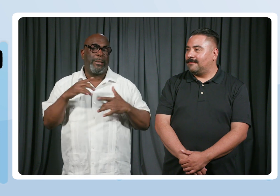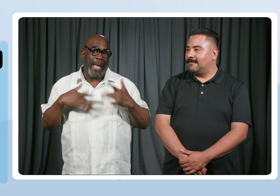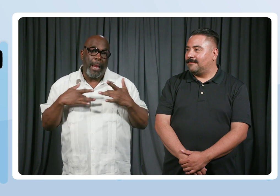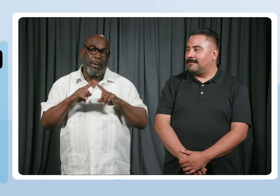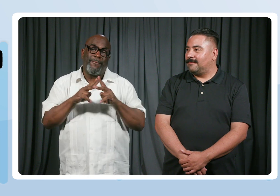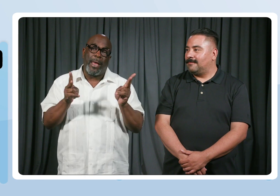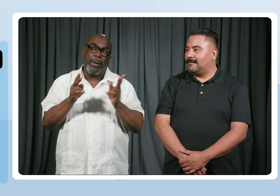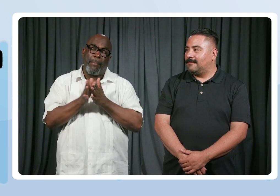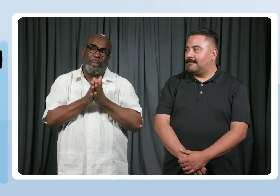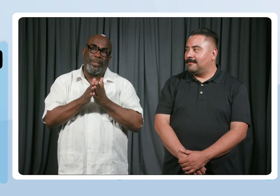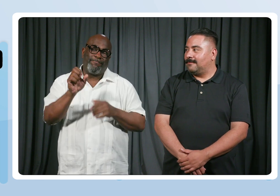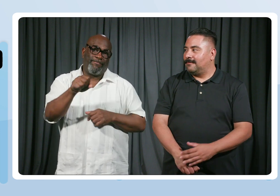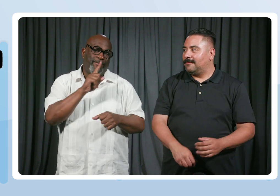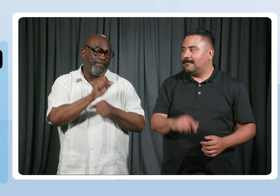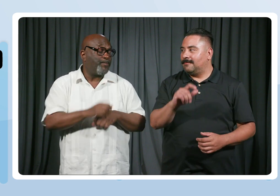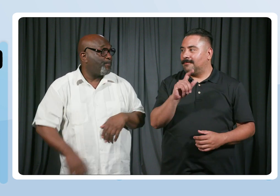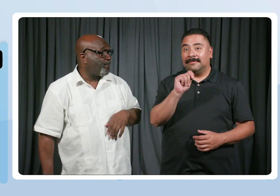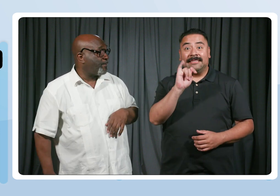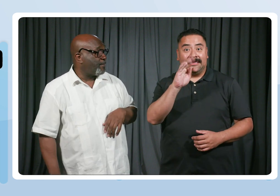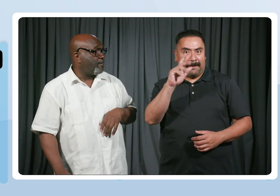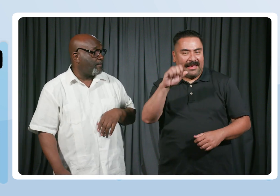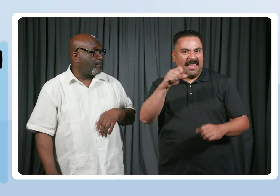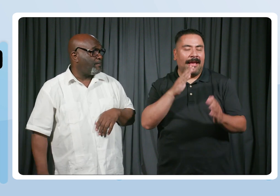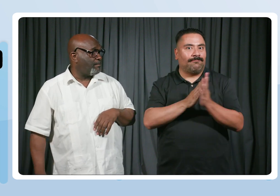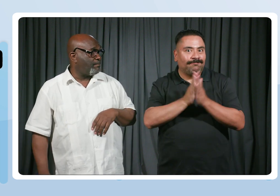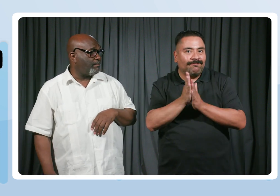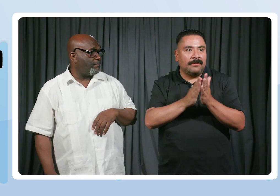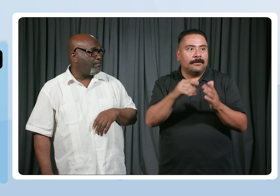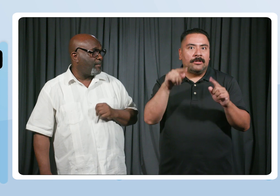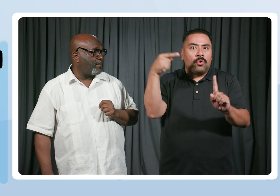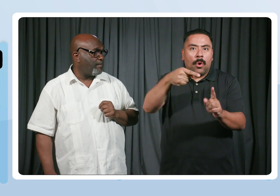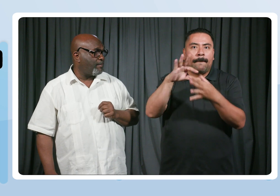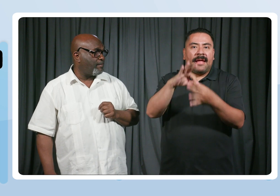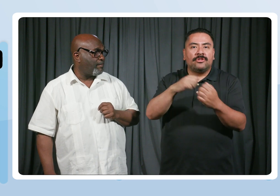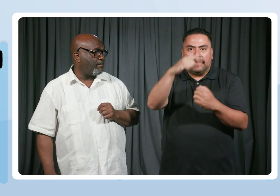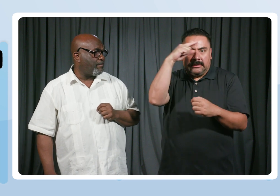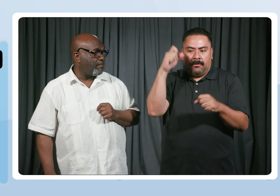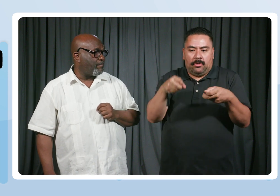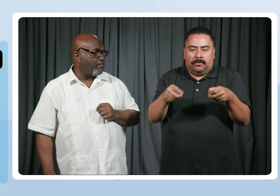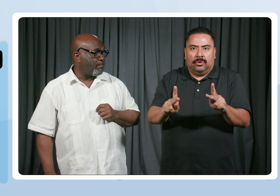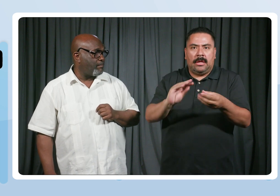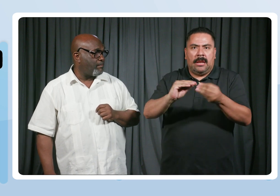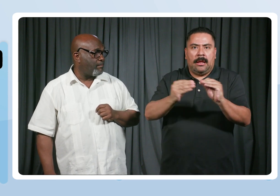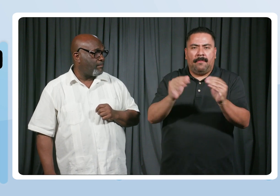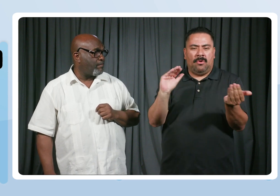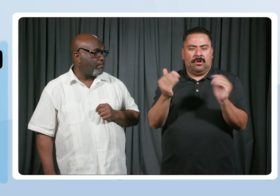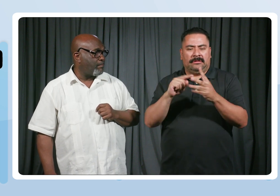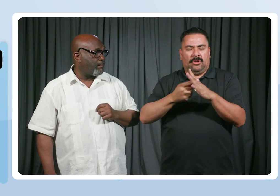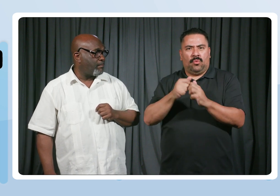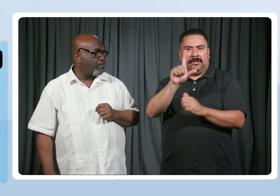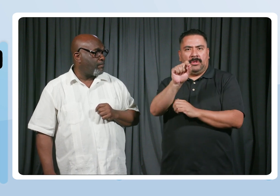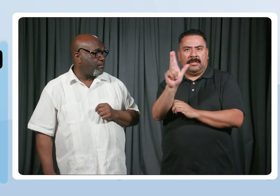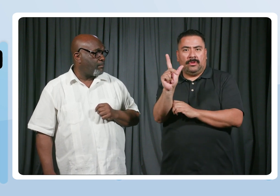very ambitious. Yeah, definitely ambitious. So the goal was based on the summer employment opportunity number from 2023,